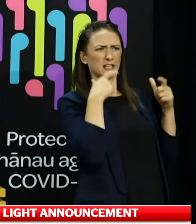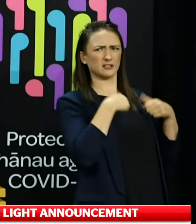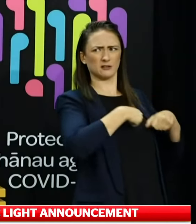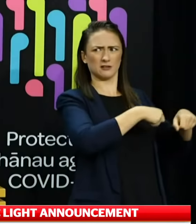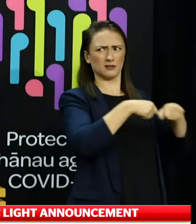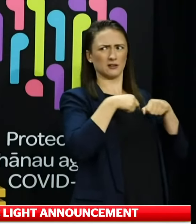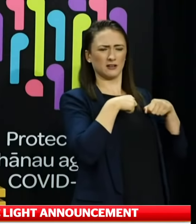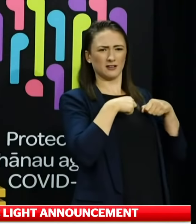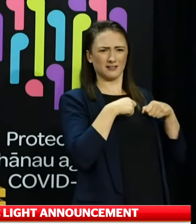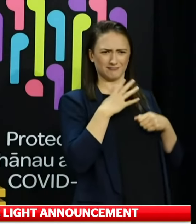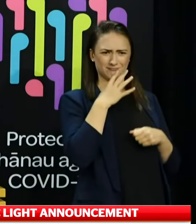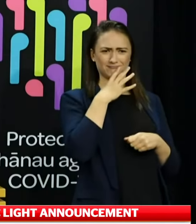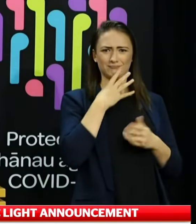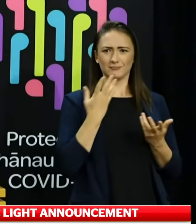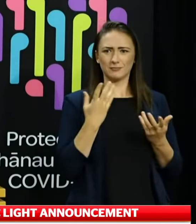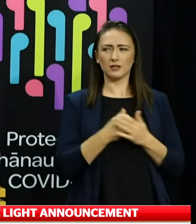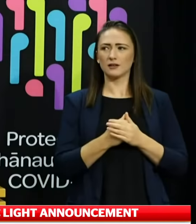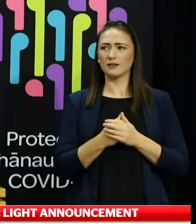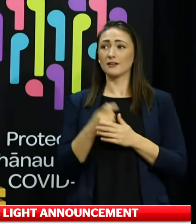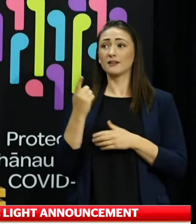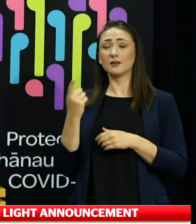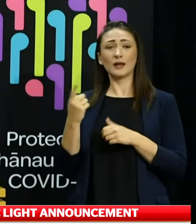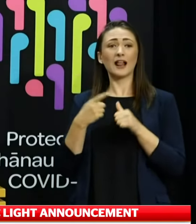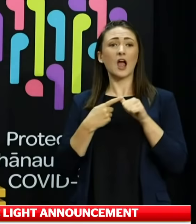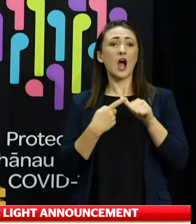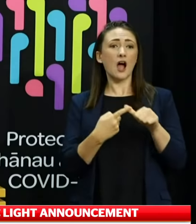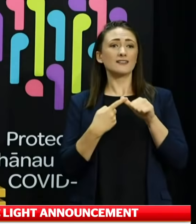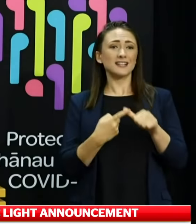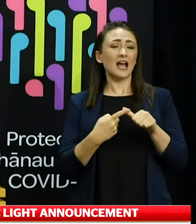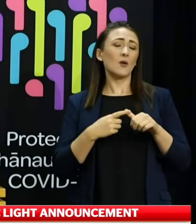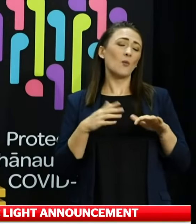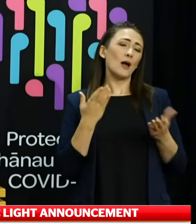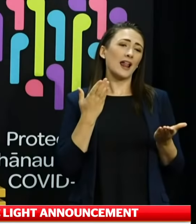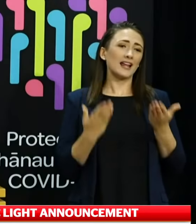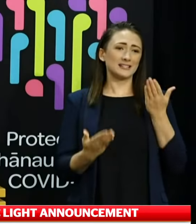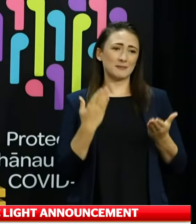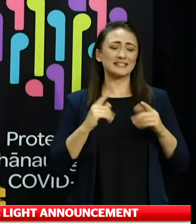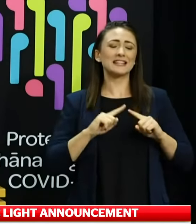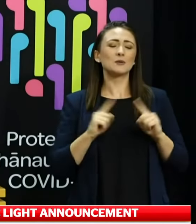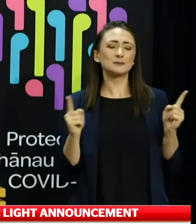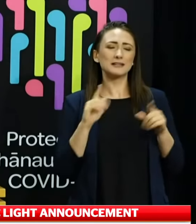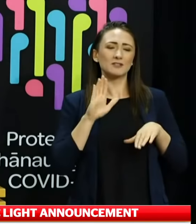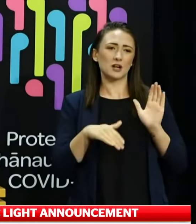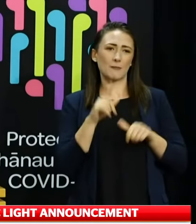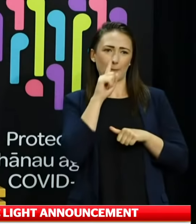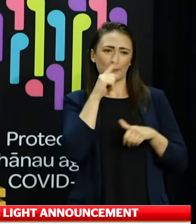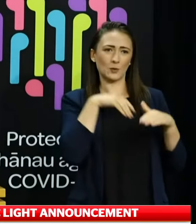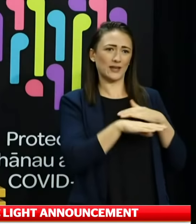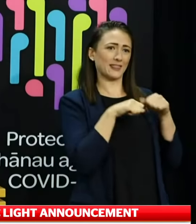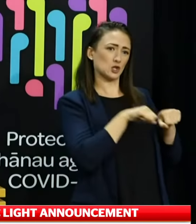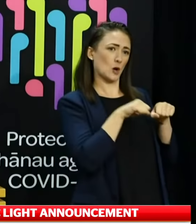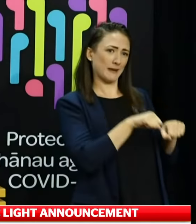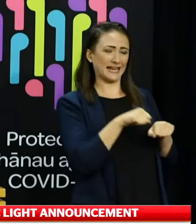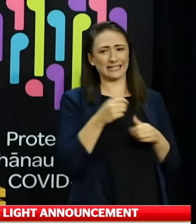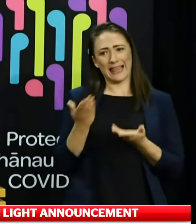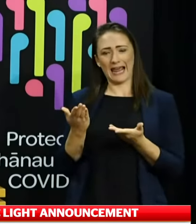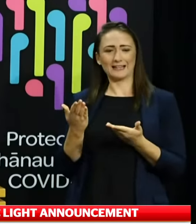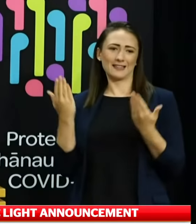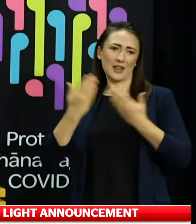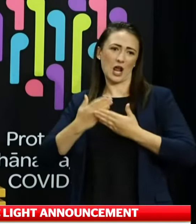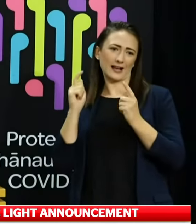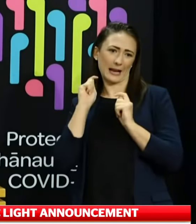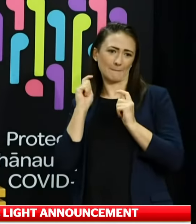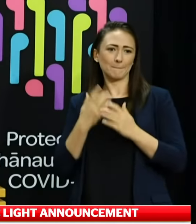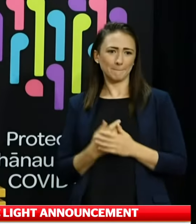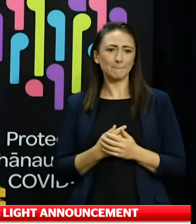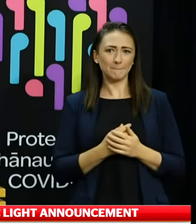on a weekly basis than there'll be out and about pashing on a dance floor. What's the likelihood that New Zealand will see a green setting this year, or at